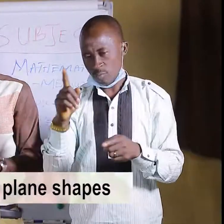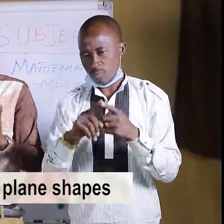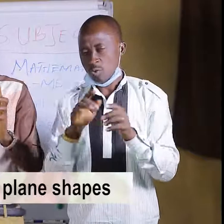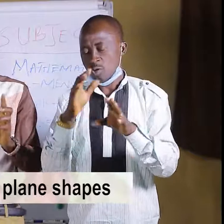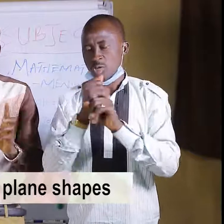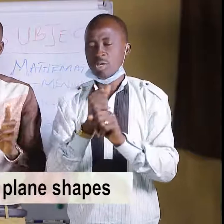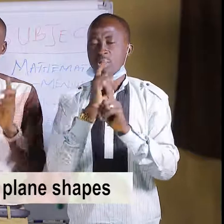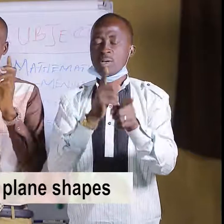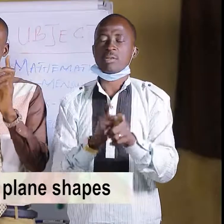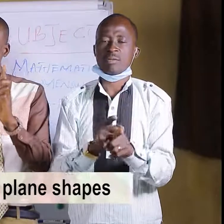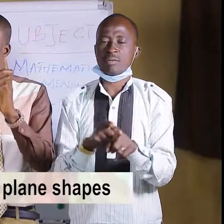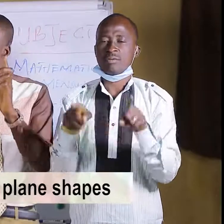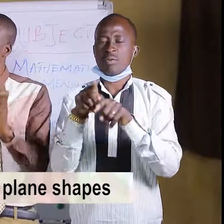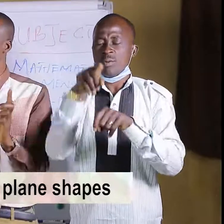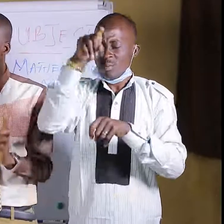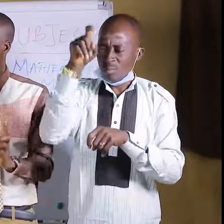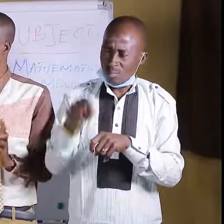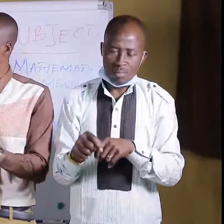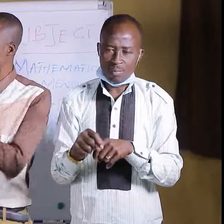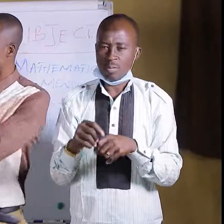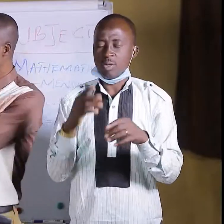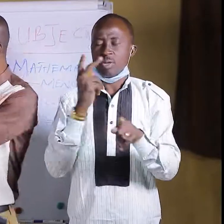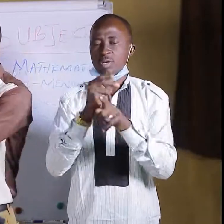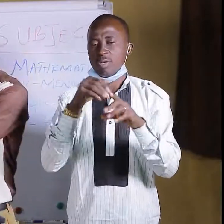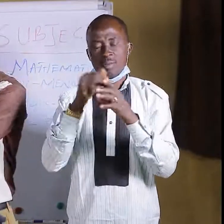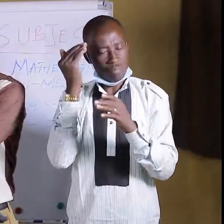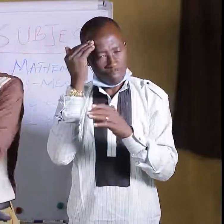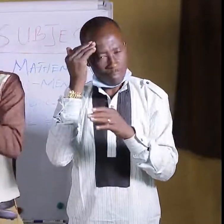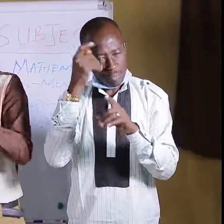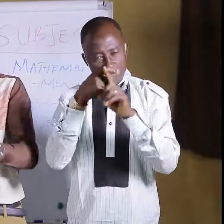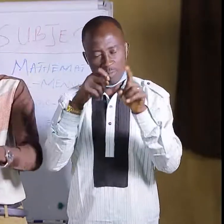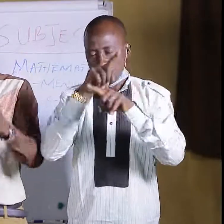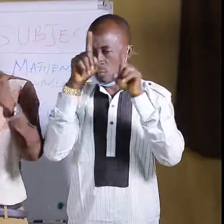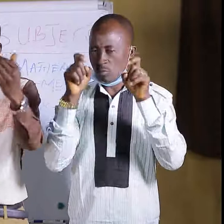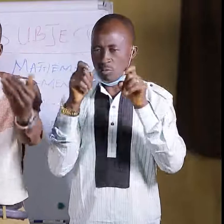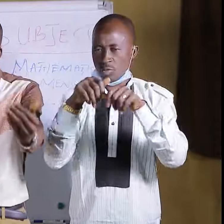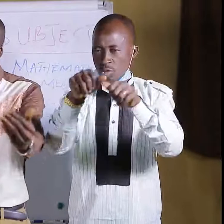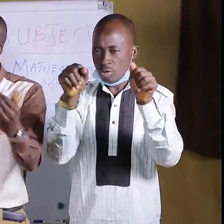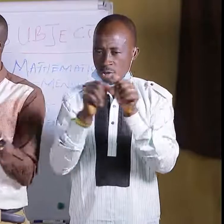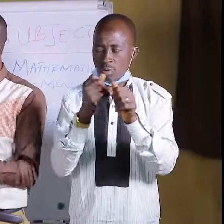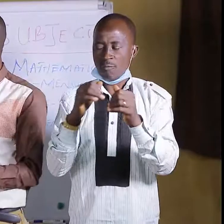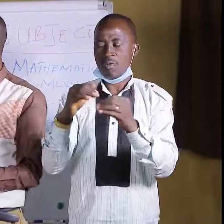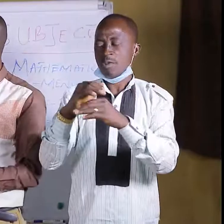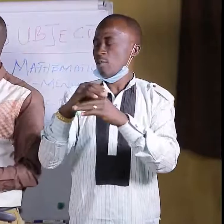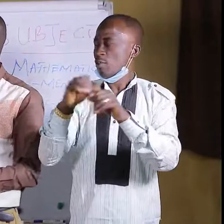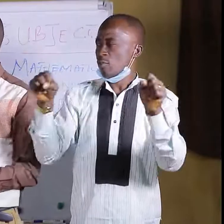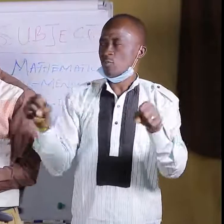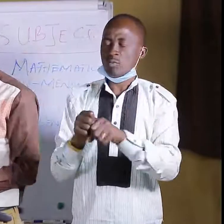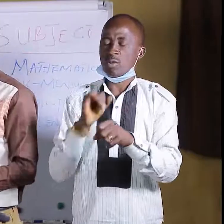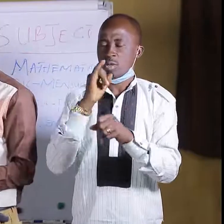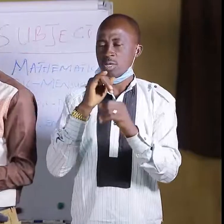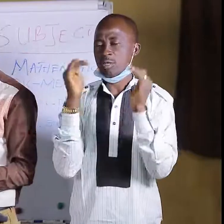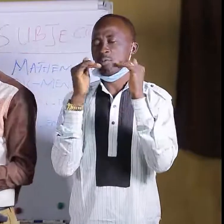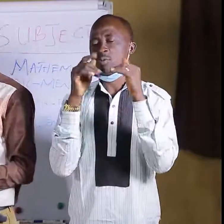result. So, you must bear in mind that from the question, the area of the square is equal to